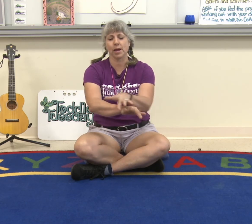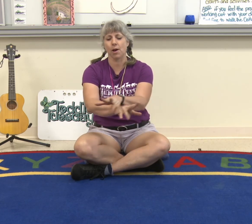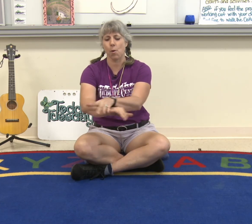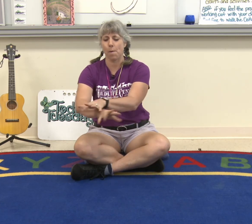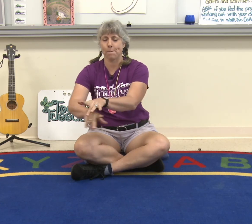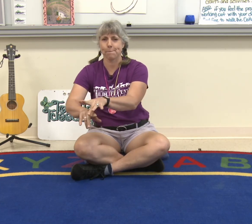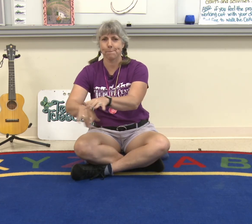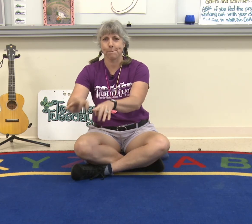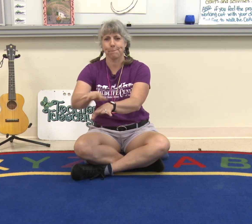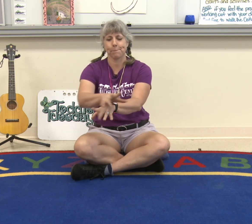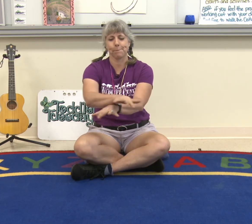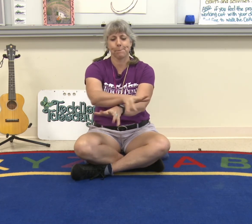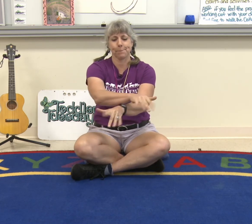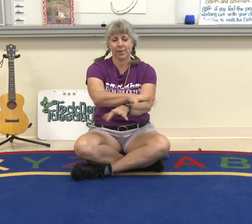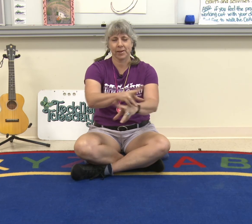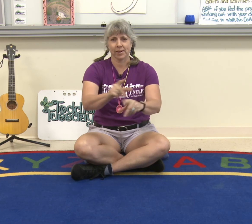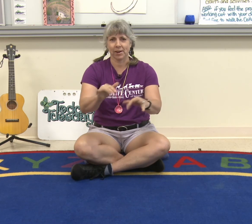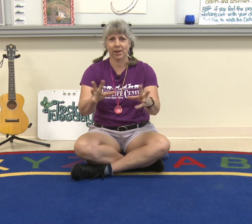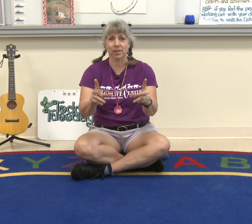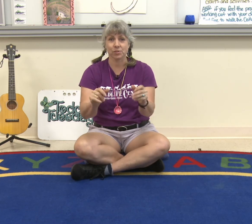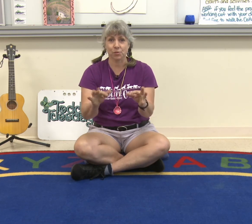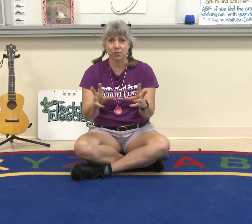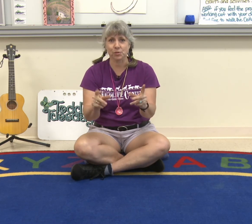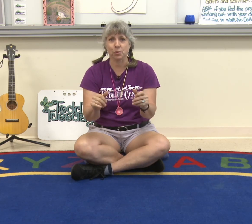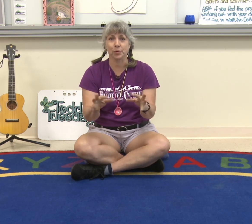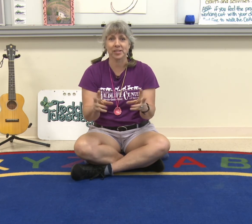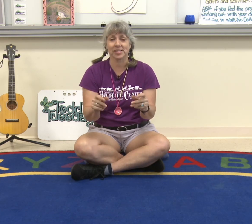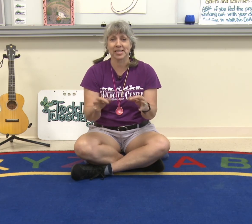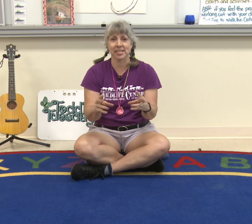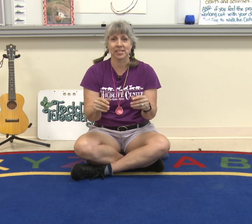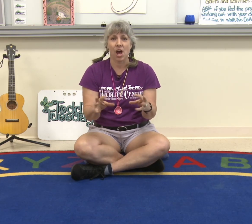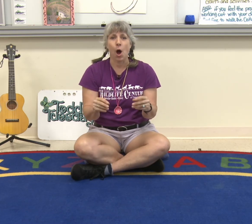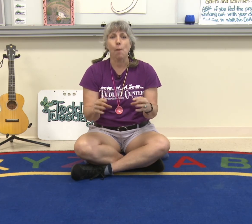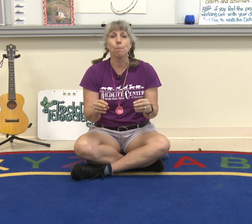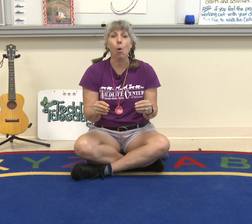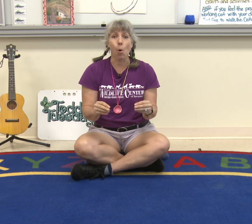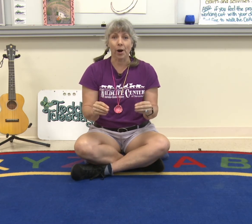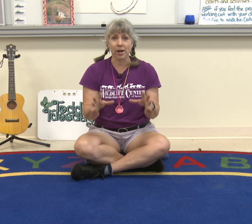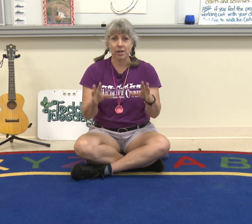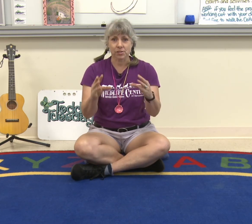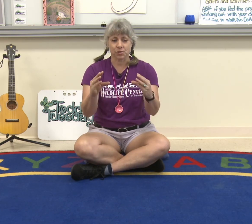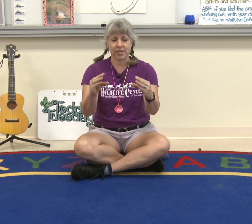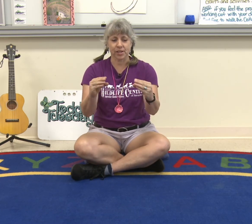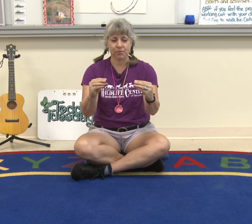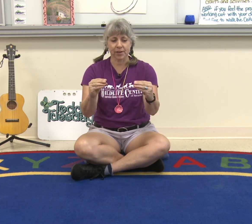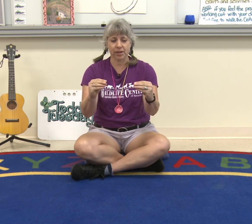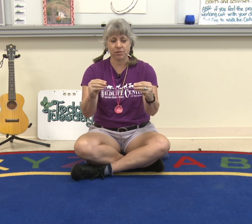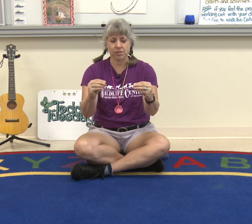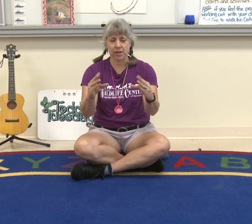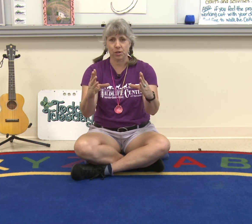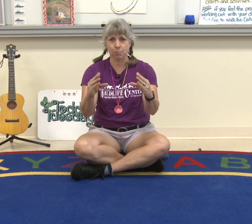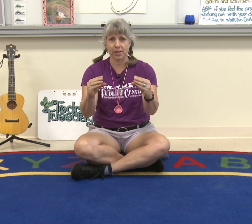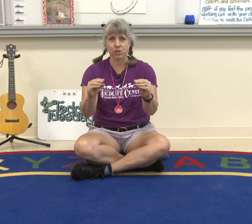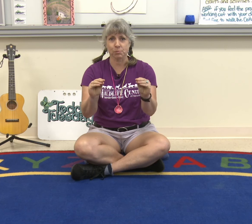piano. All right, so the first word we're going to sing is more. So you take your fingers and you pinch them